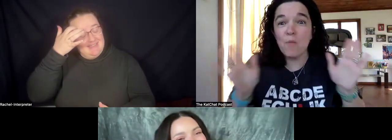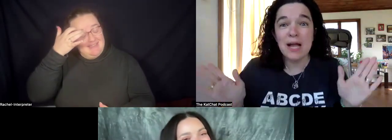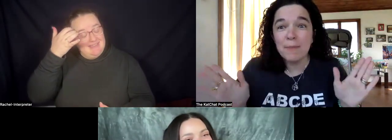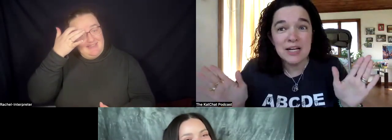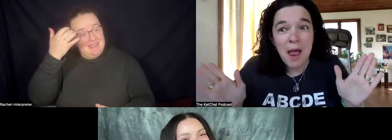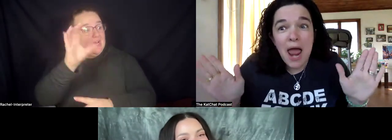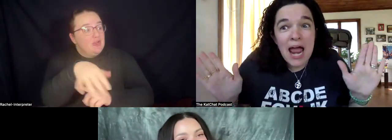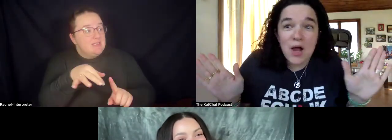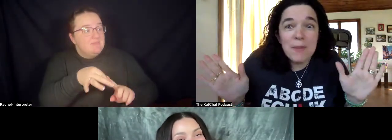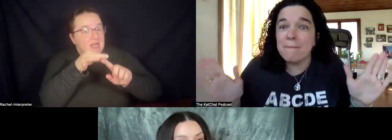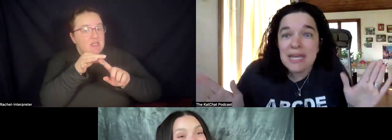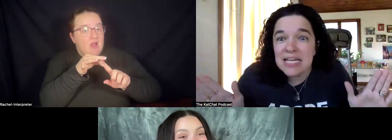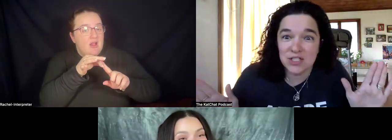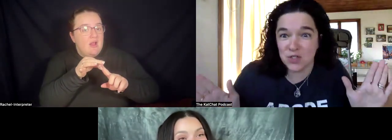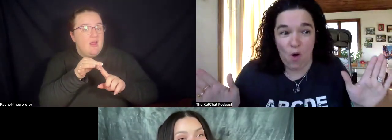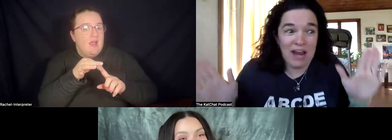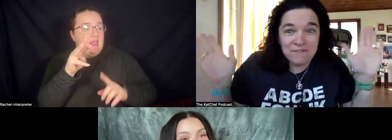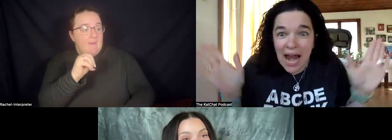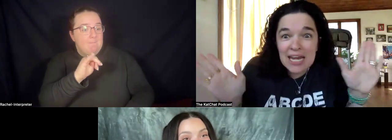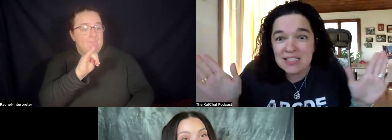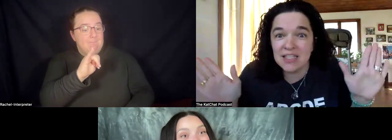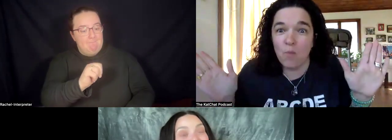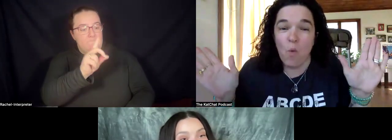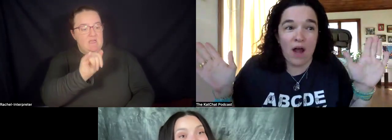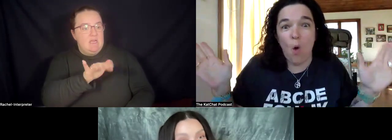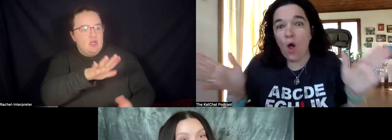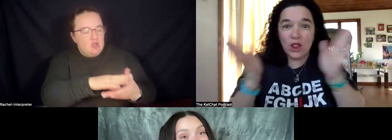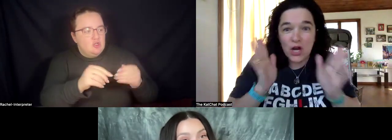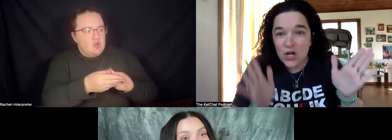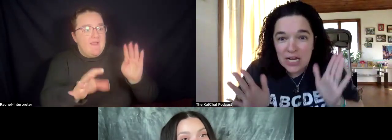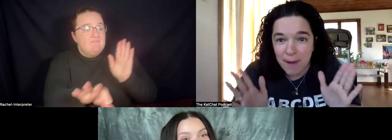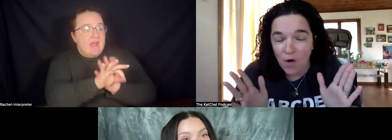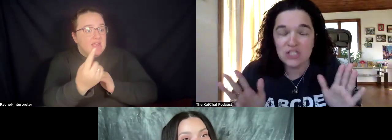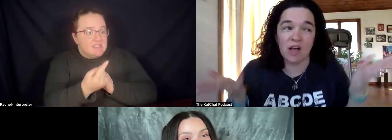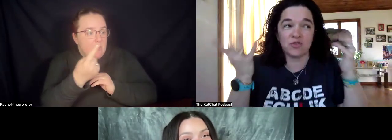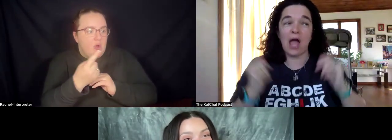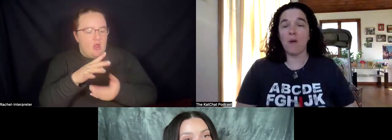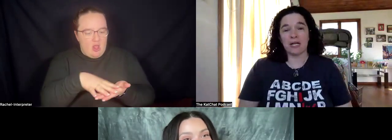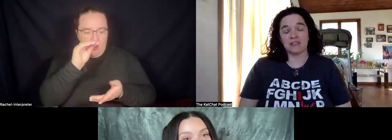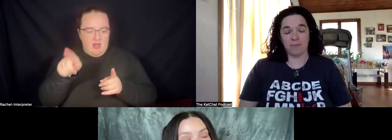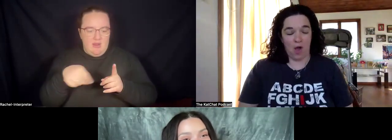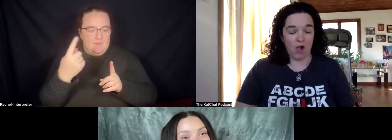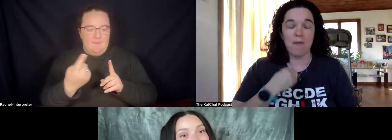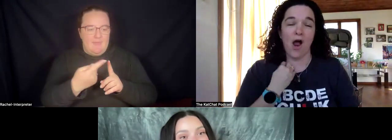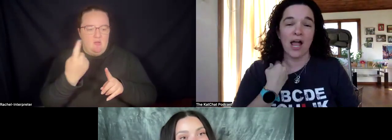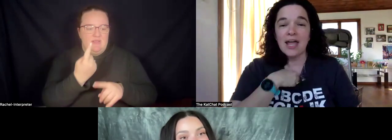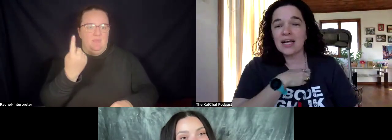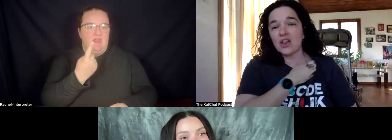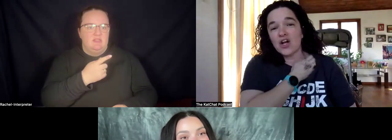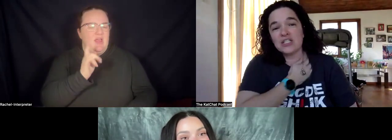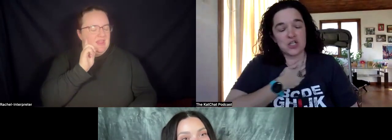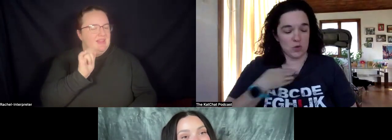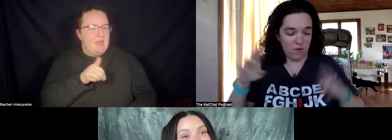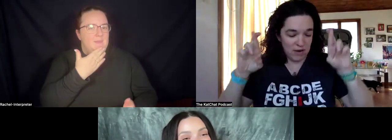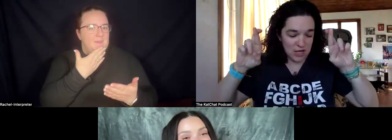special angle, we could be it could be Mindy's story, finding someone or learning about her stuff. So that would be something Hallmark